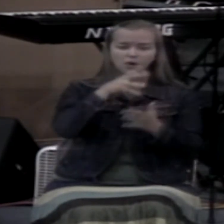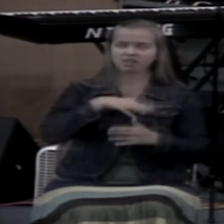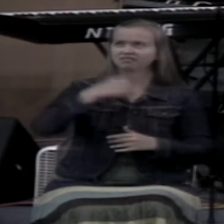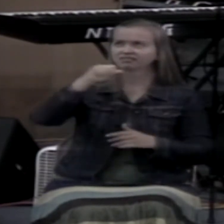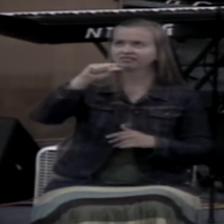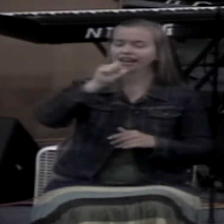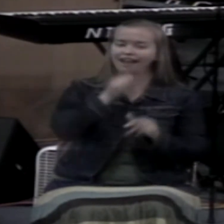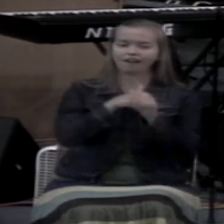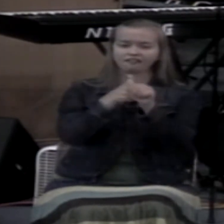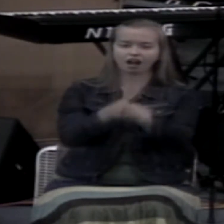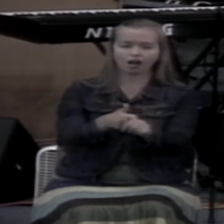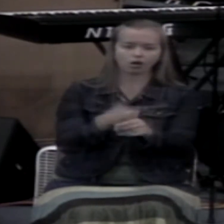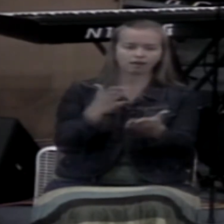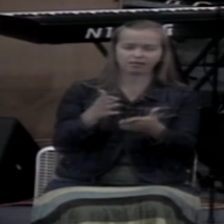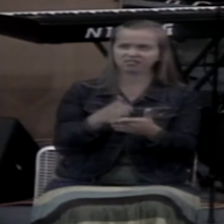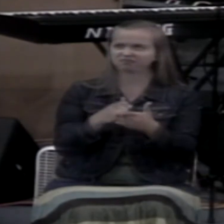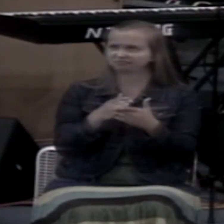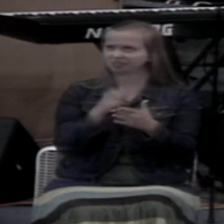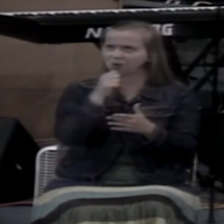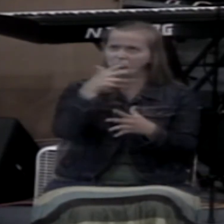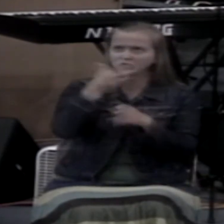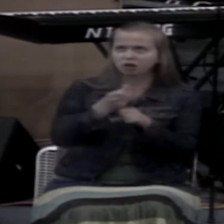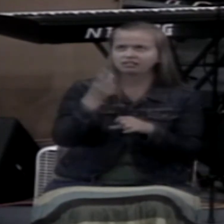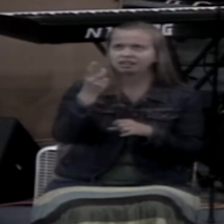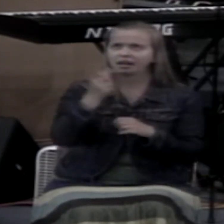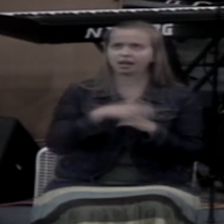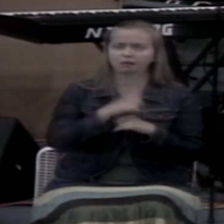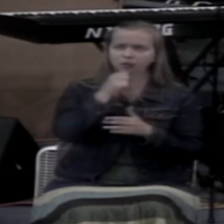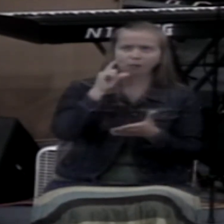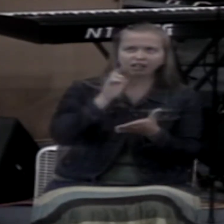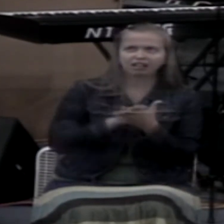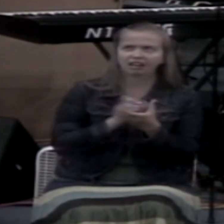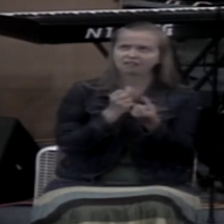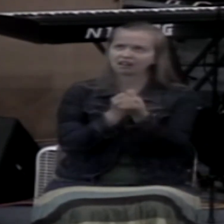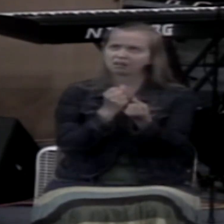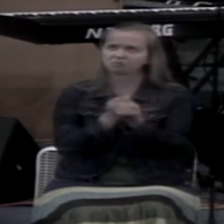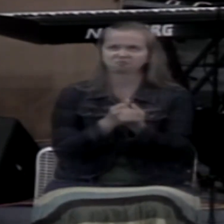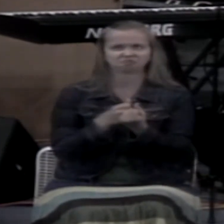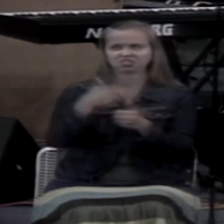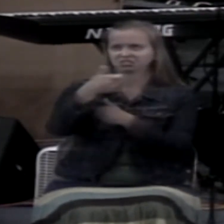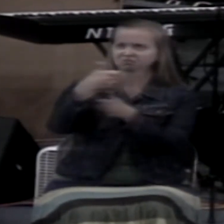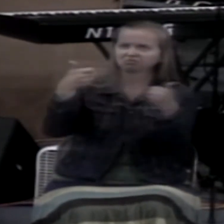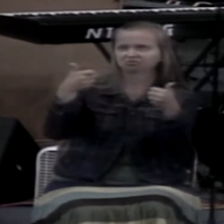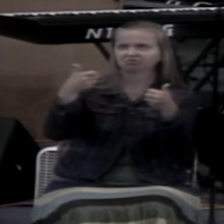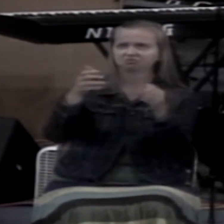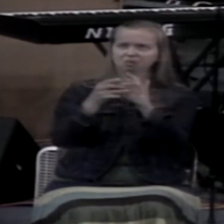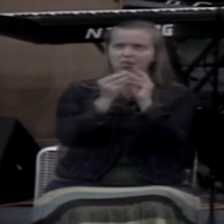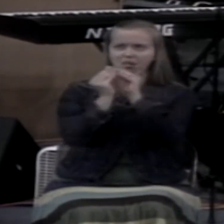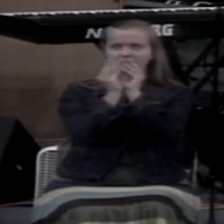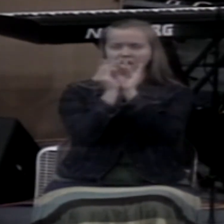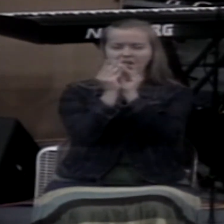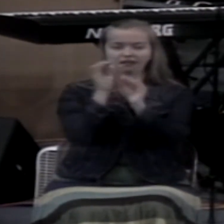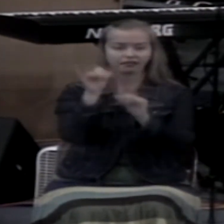And they begin to feel that they're kind of entrapped. And as a result, then the kids don't follow either